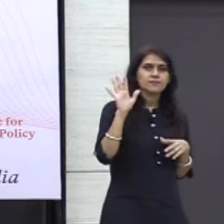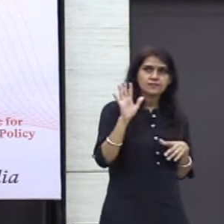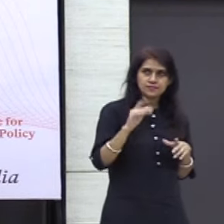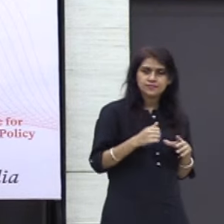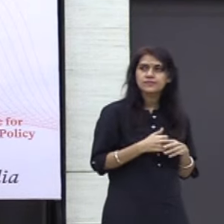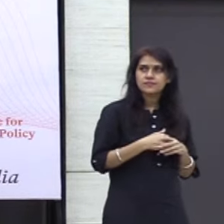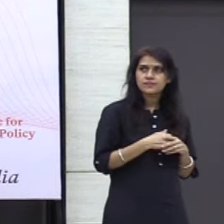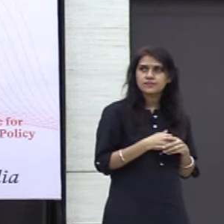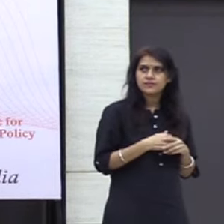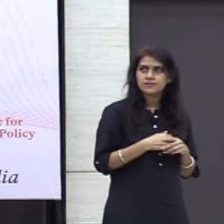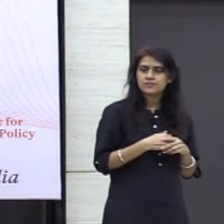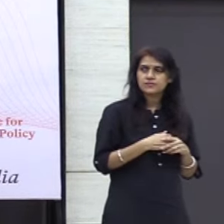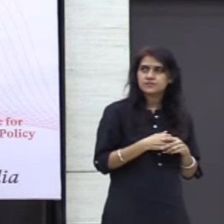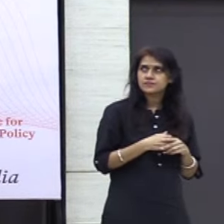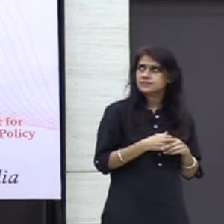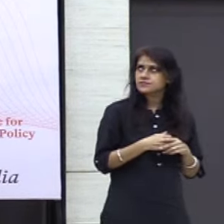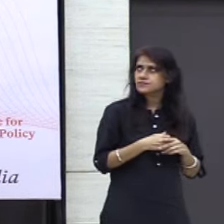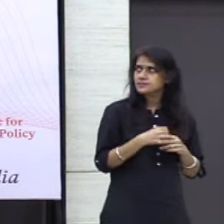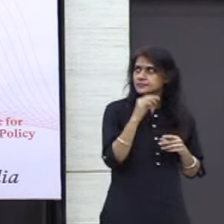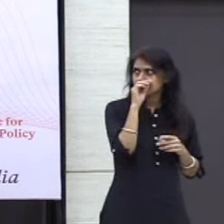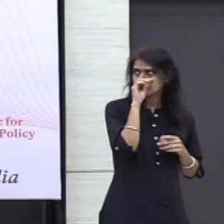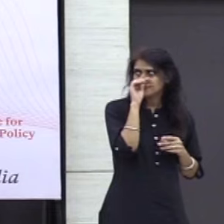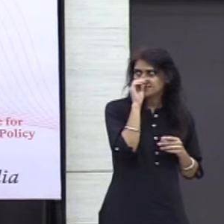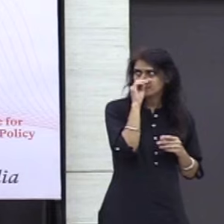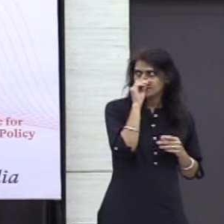And quite frankly,